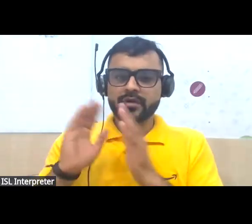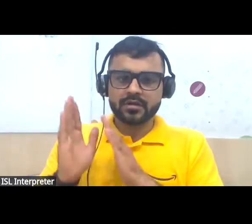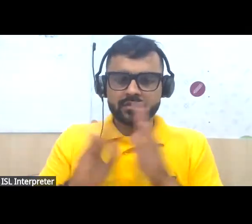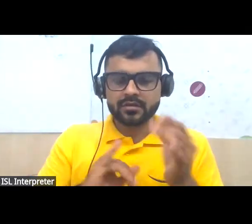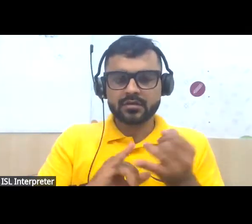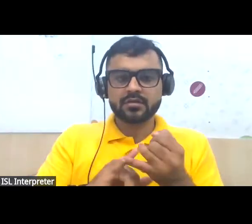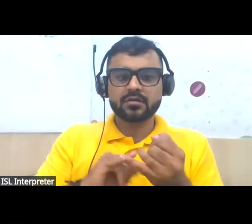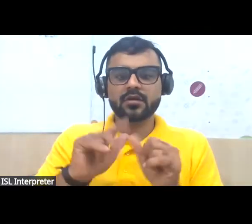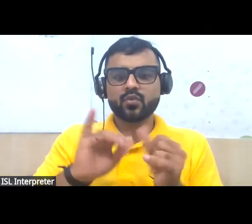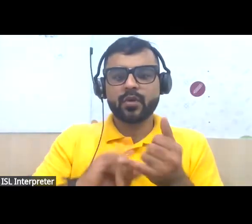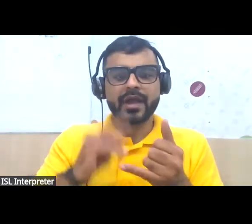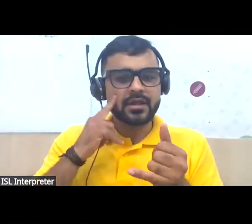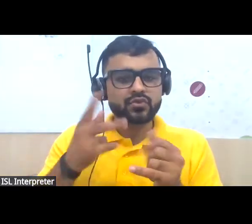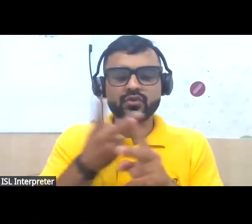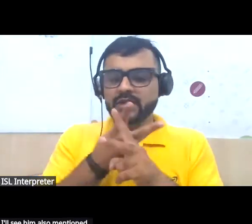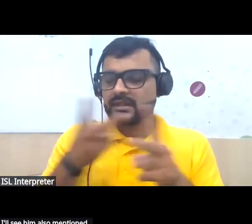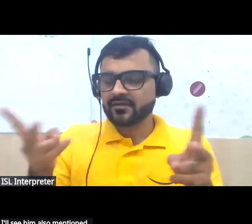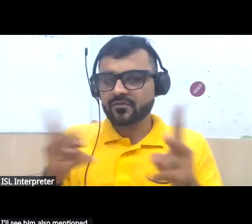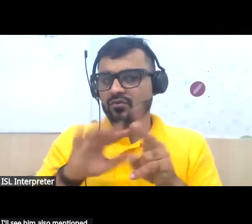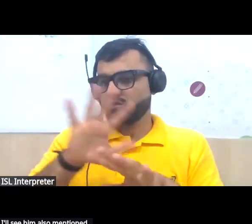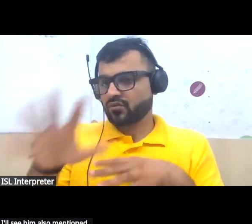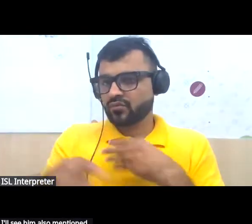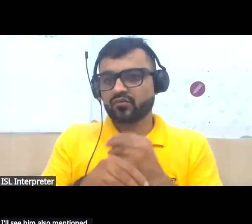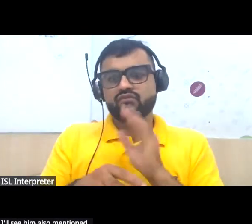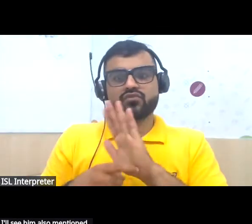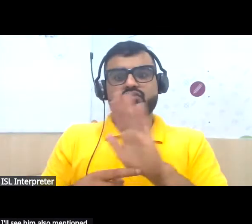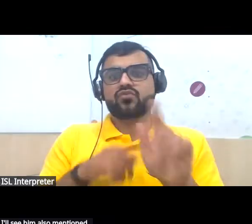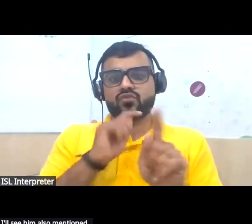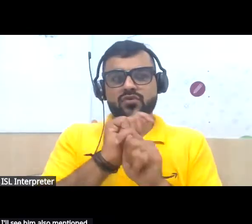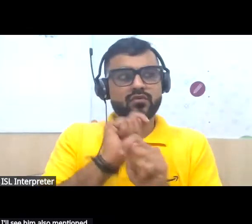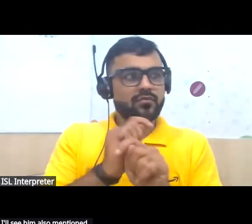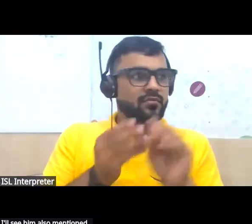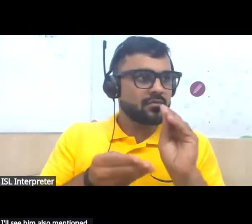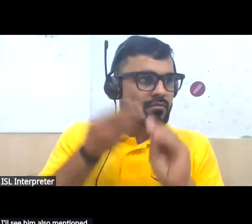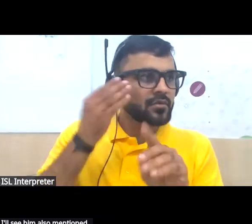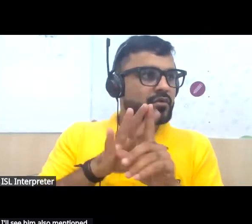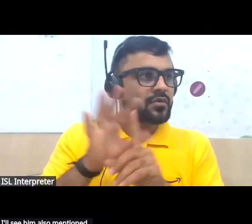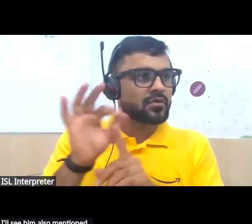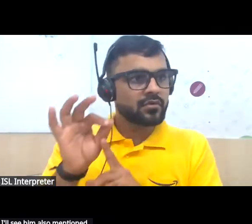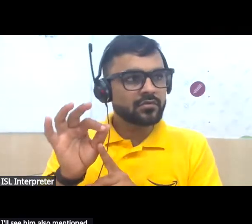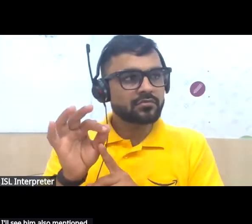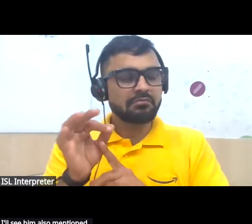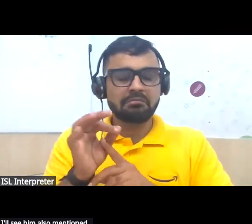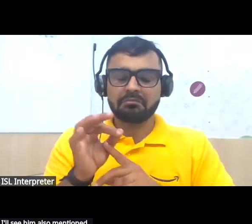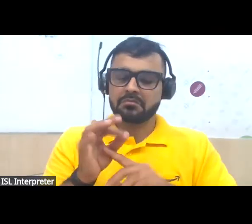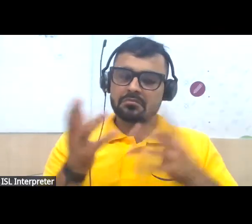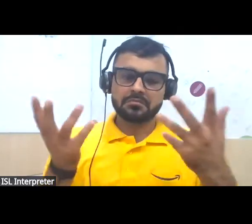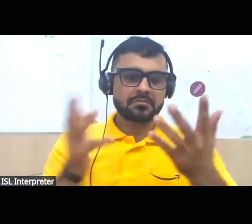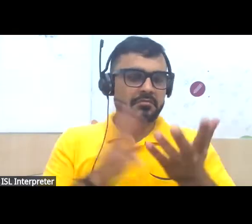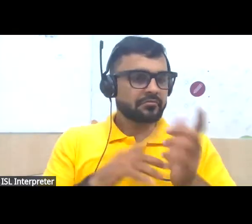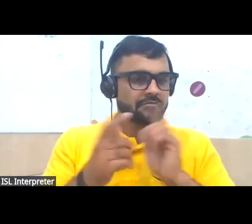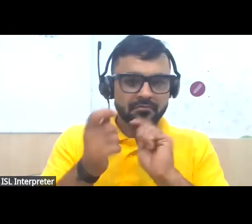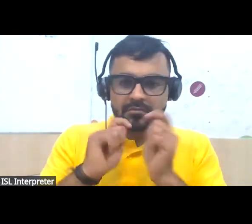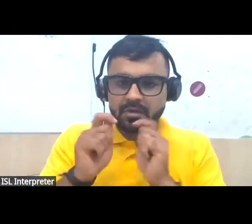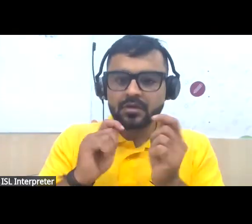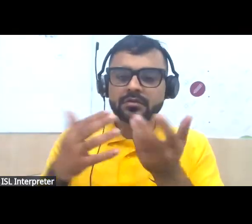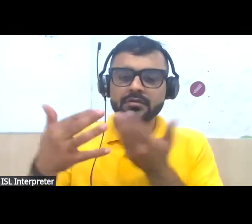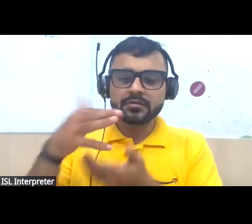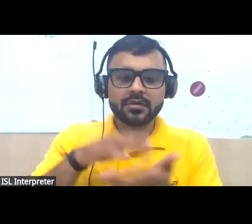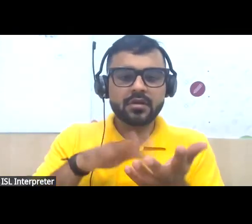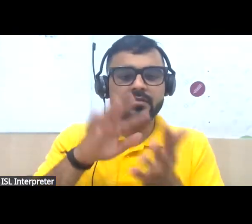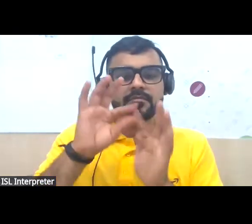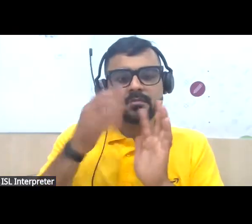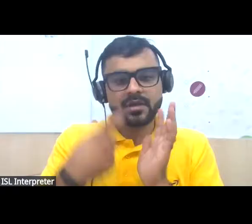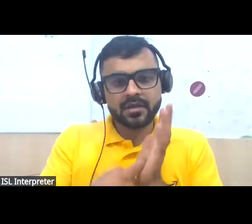also mentioned, because it adds credibility to the work that they are doing, and they, through media coverage and PR, and